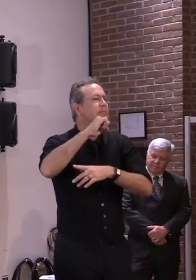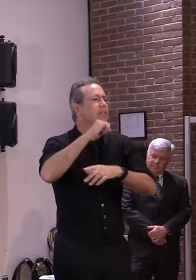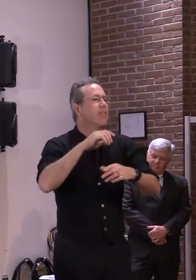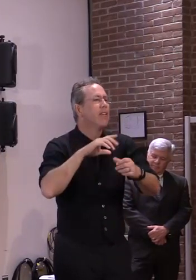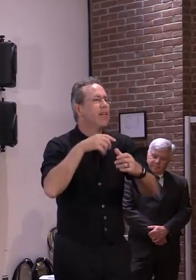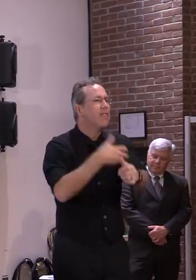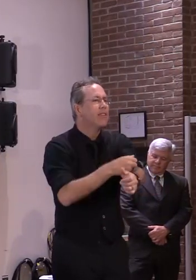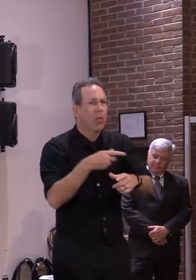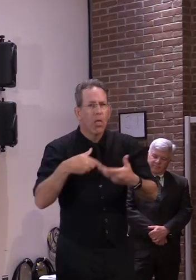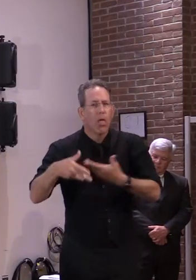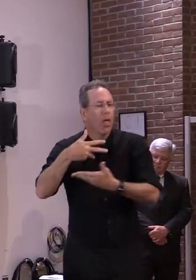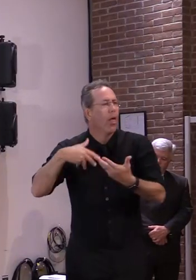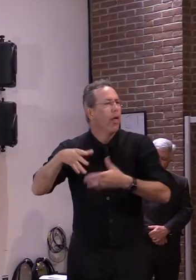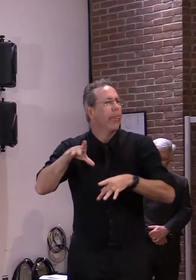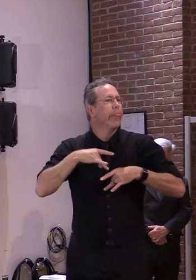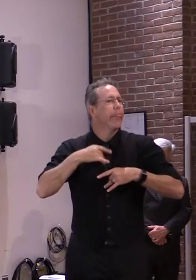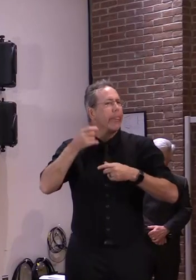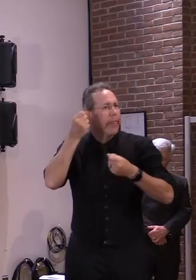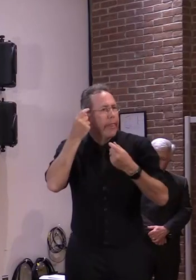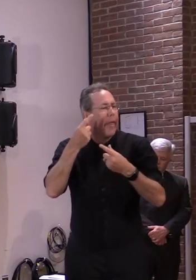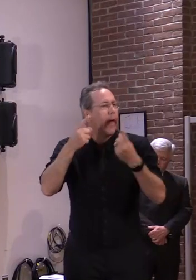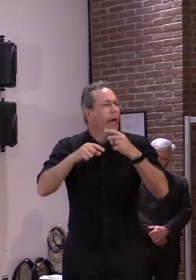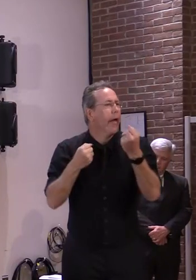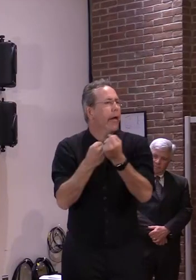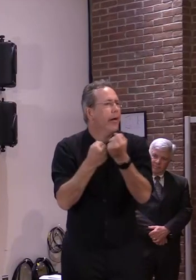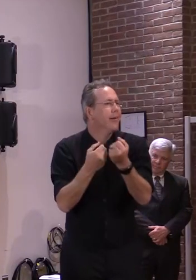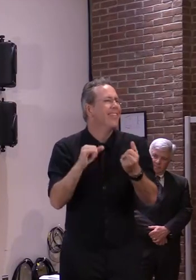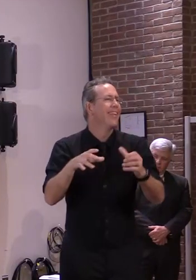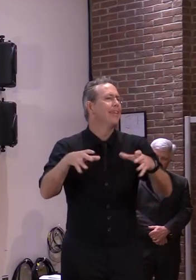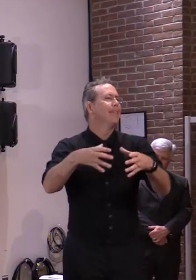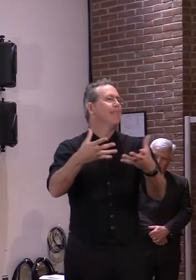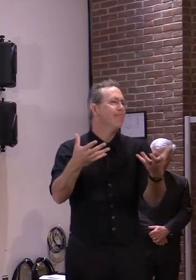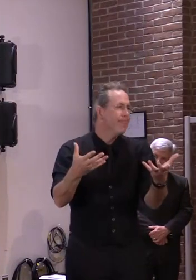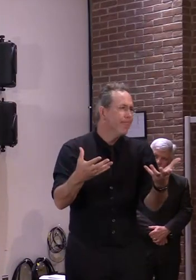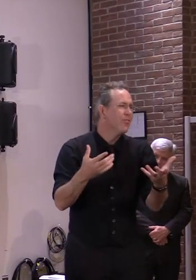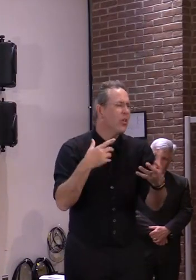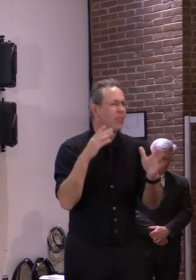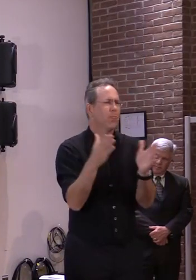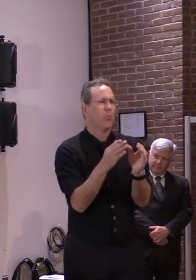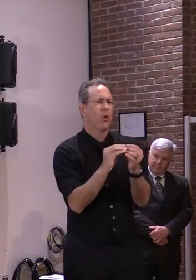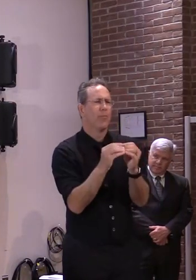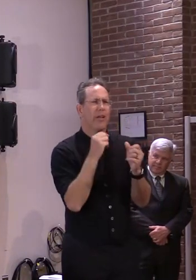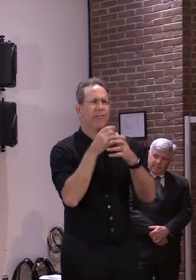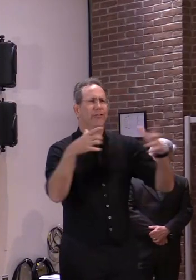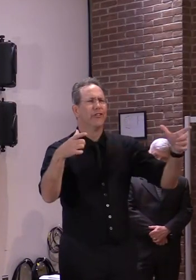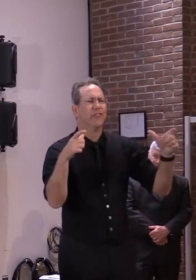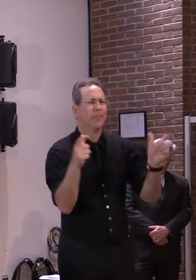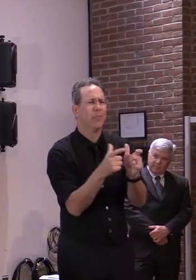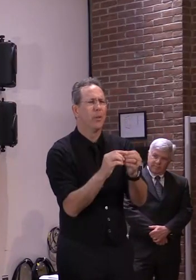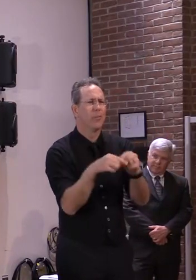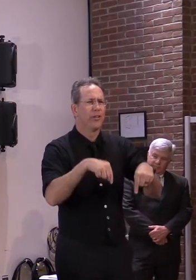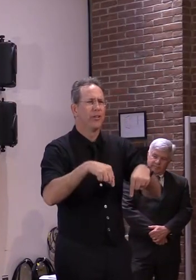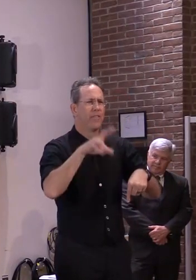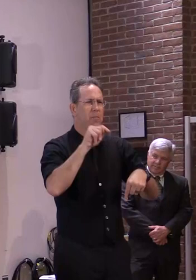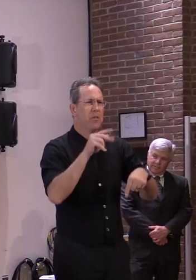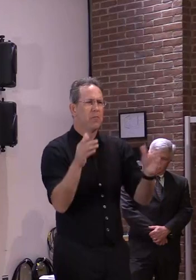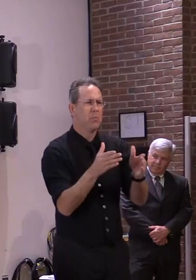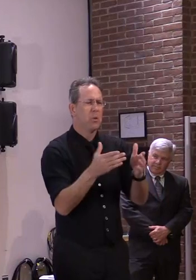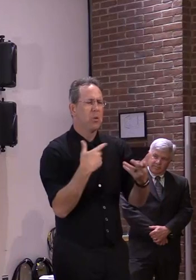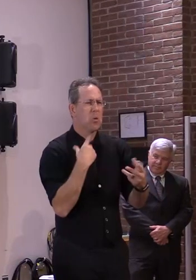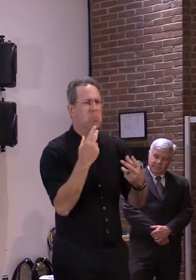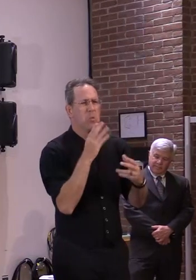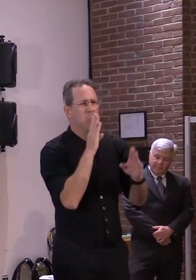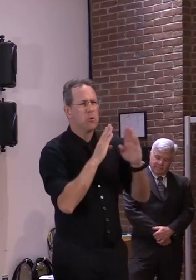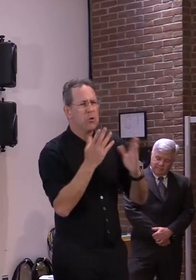certainly not the big portion of the 90 to 100,000 we were talking about earlier. With regard to